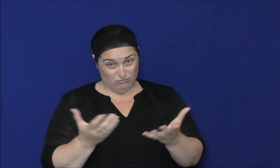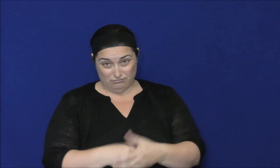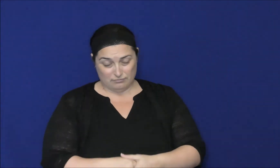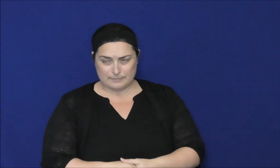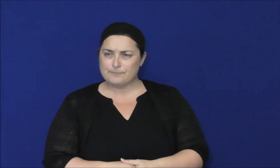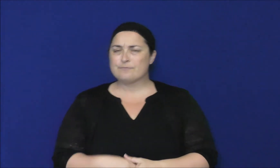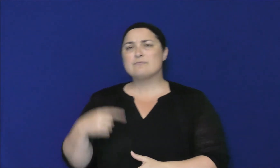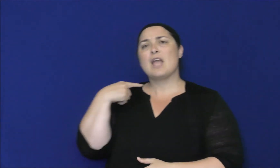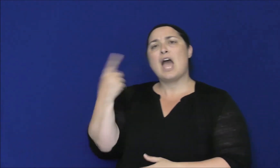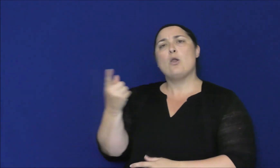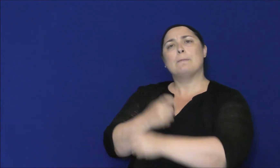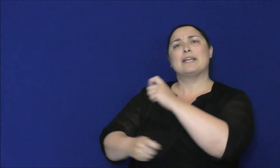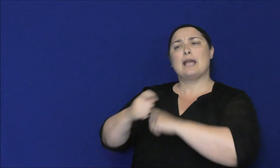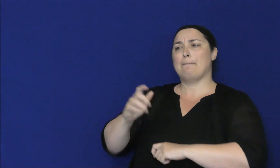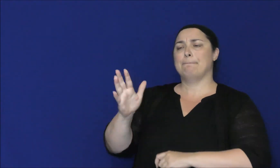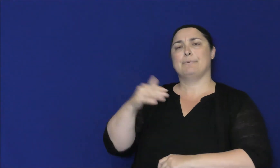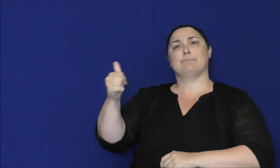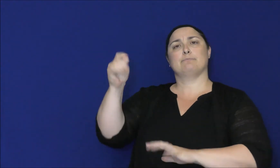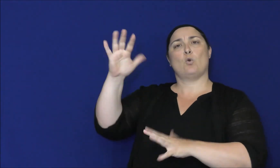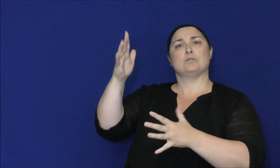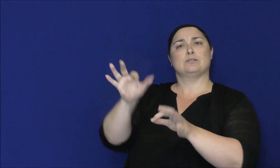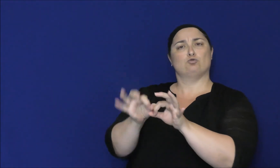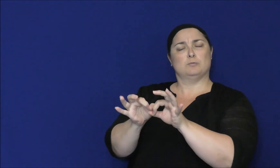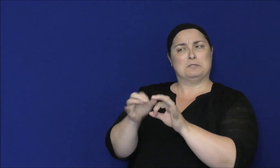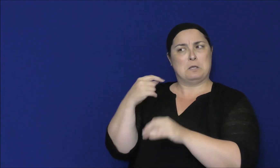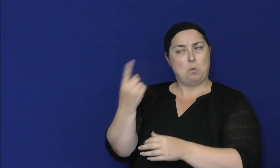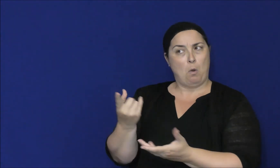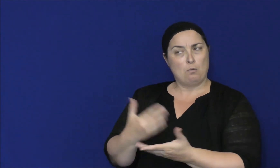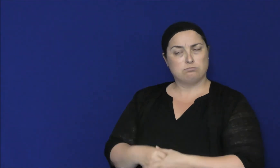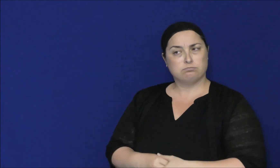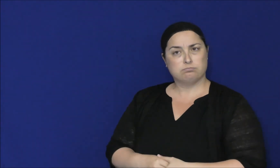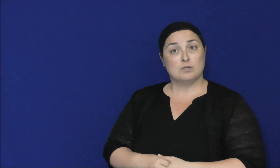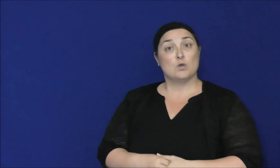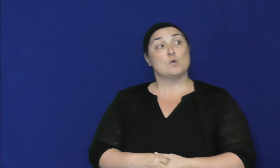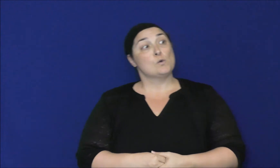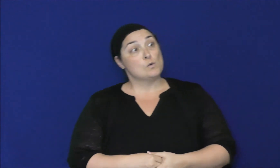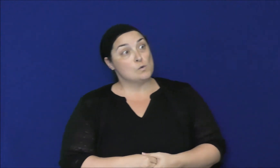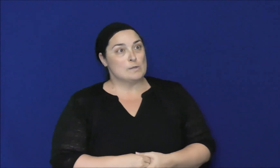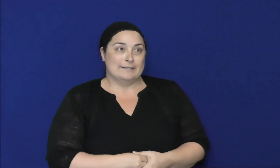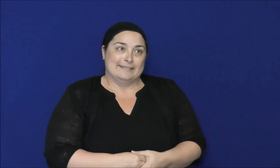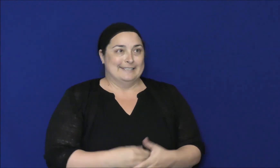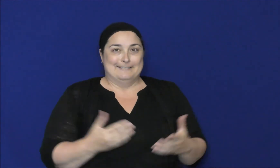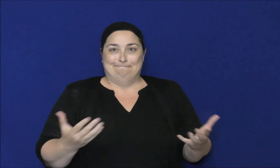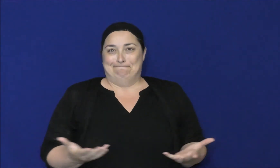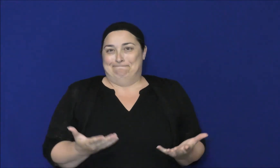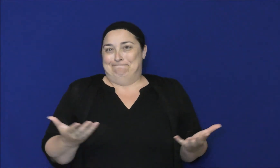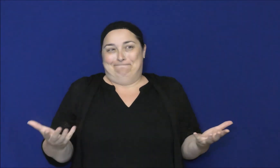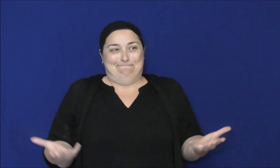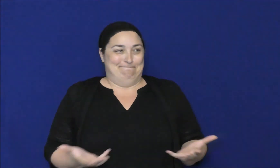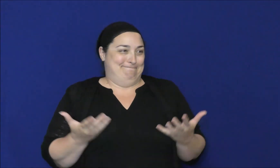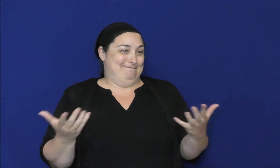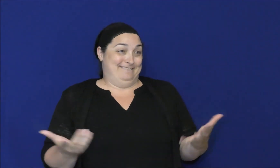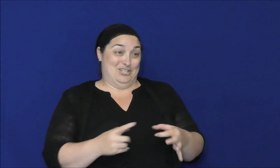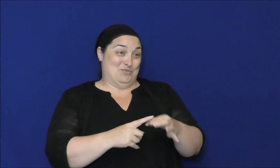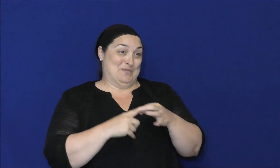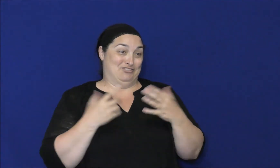take to become a proficient Auslan interpreter? Well, that's a question. I could say how long's a piece of